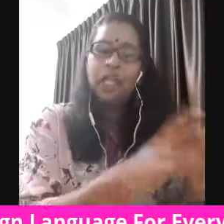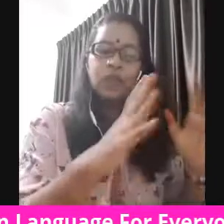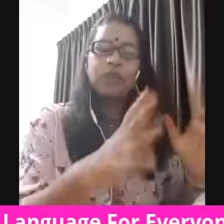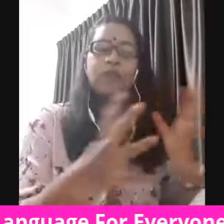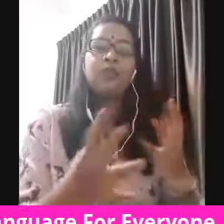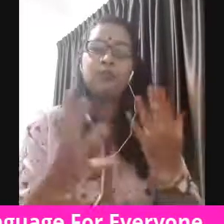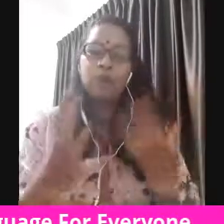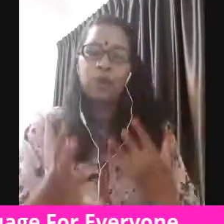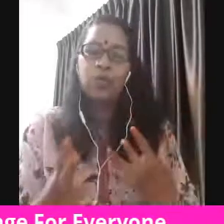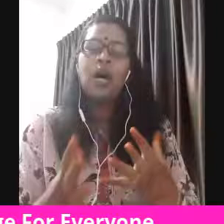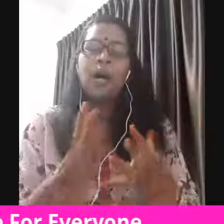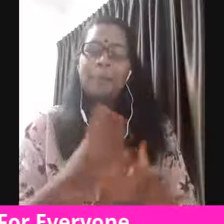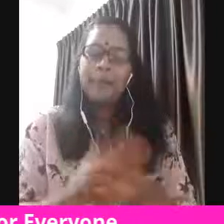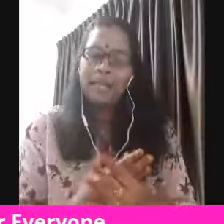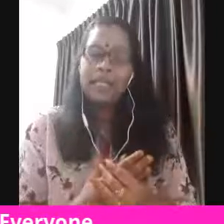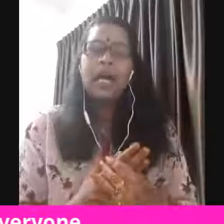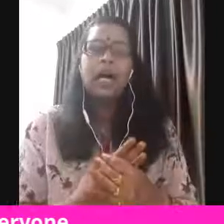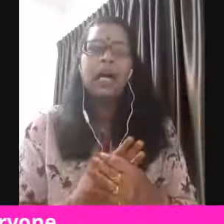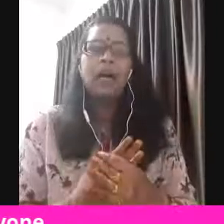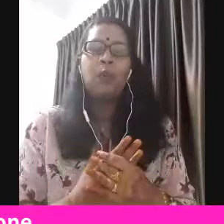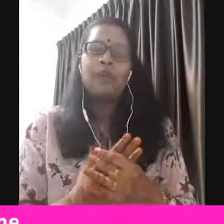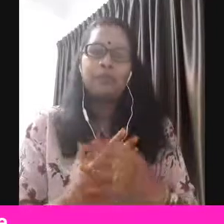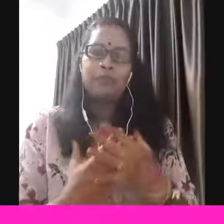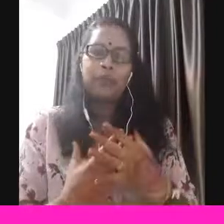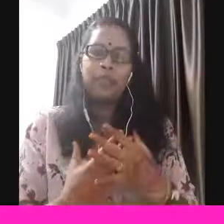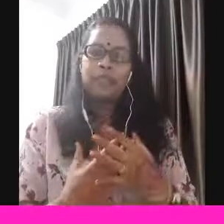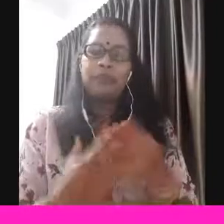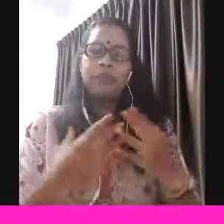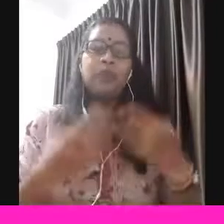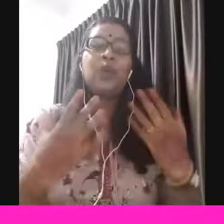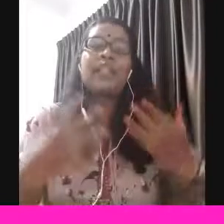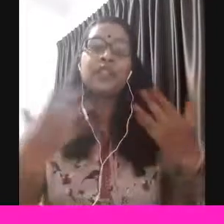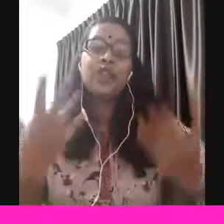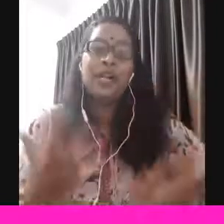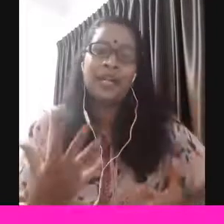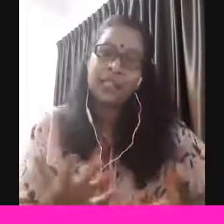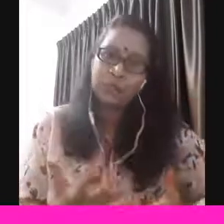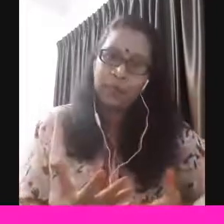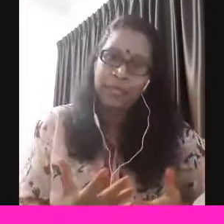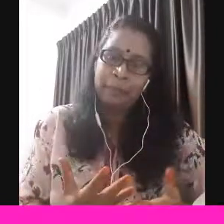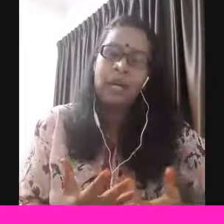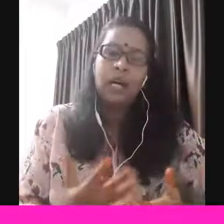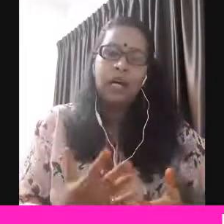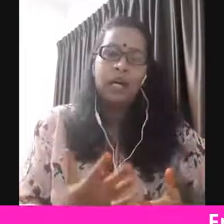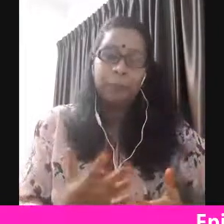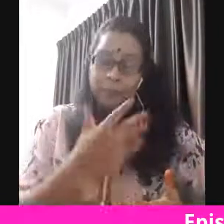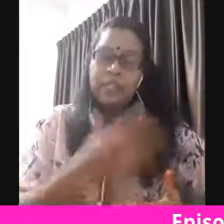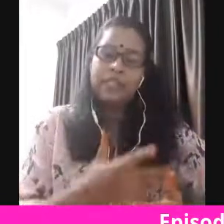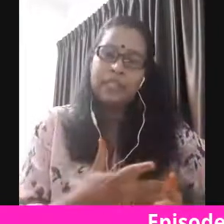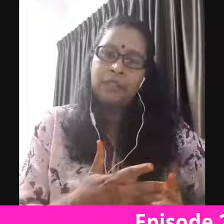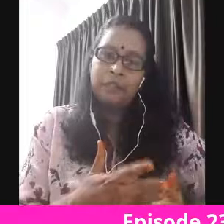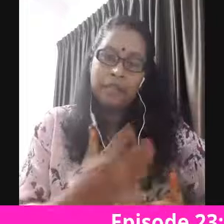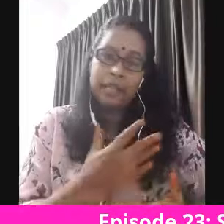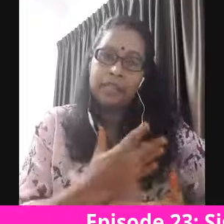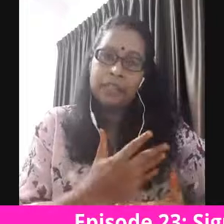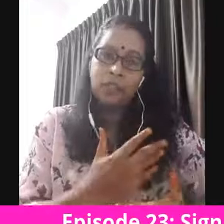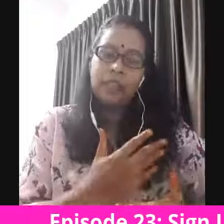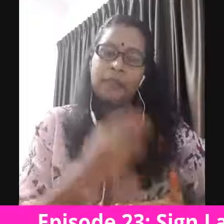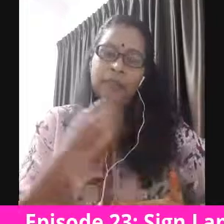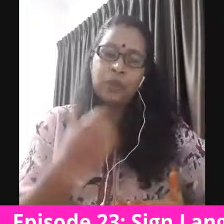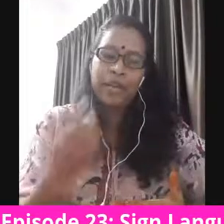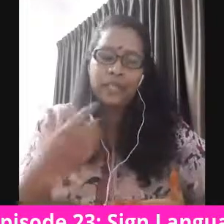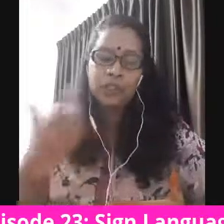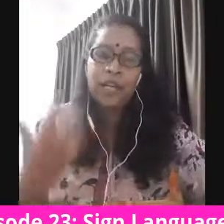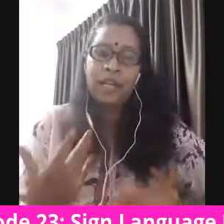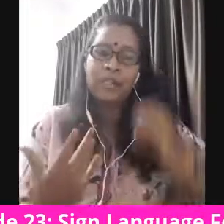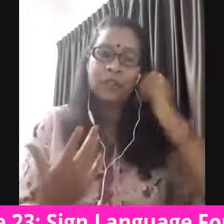timetable, so we have to follow. But what we will do is we will do extra classes for them. Previously, last year all,